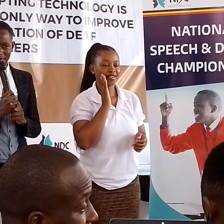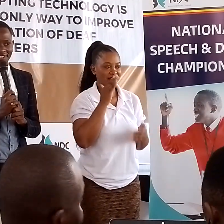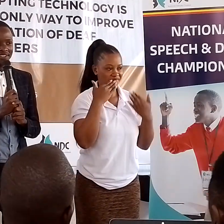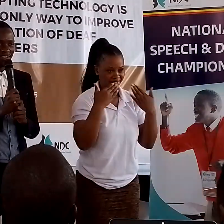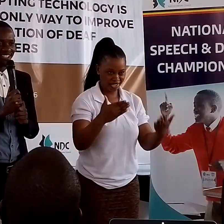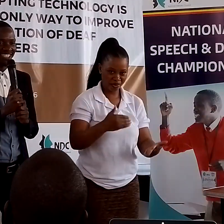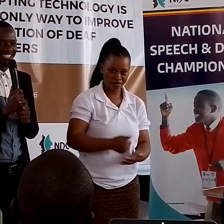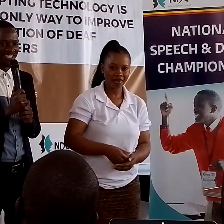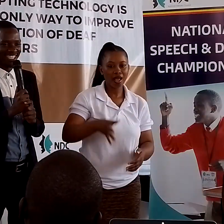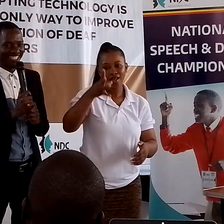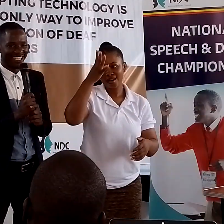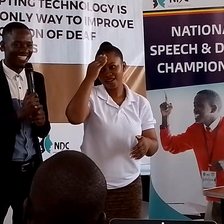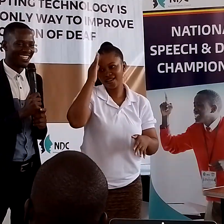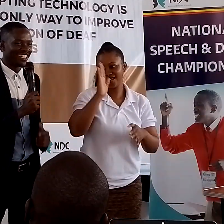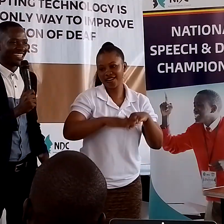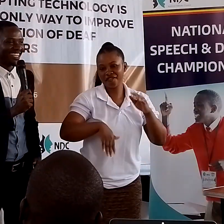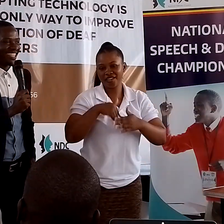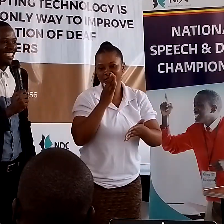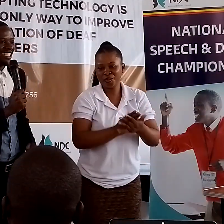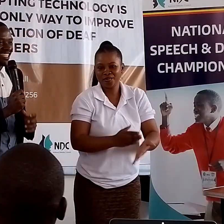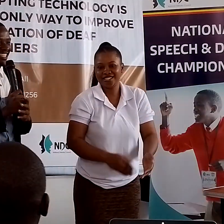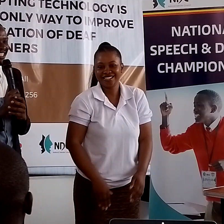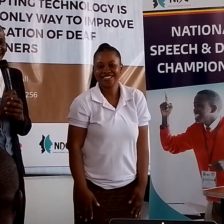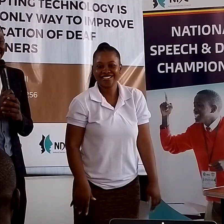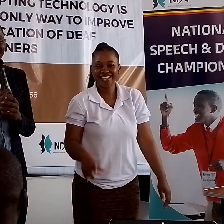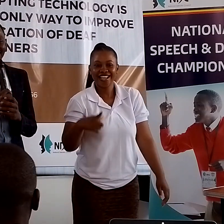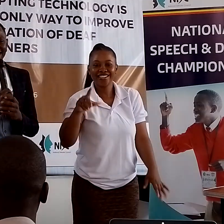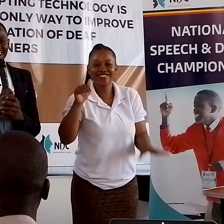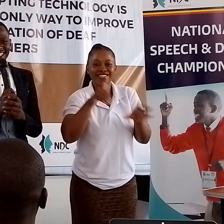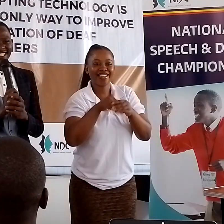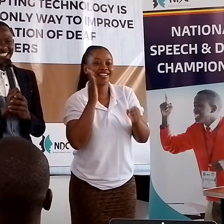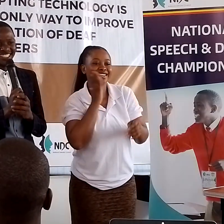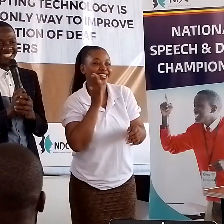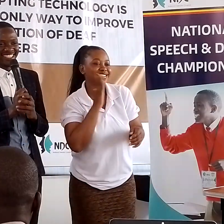Oh, good, interesting.